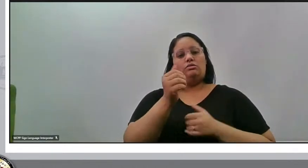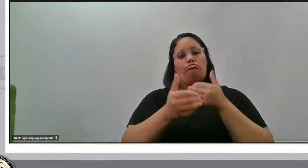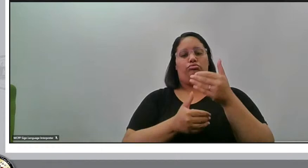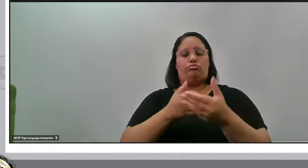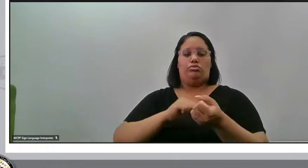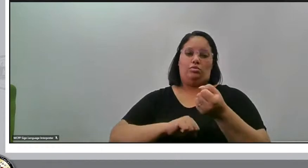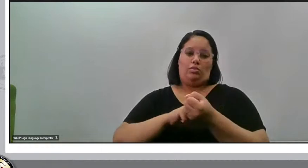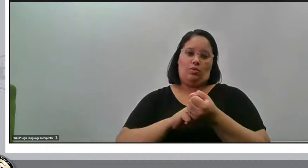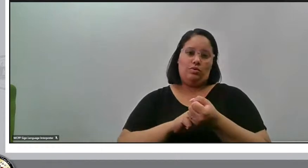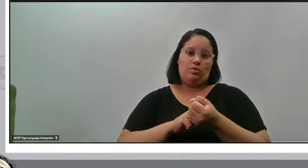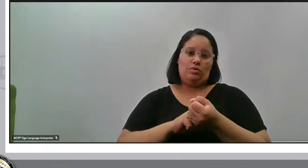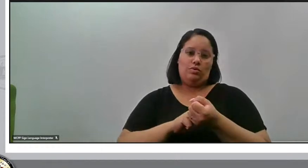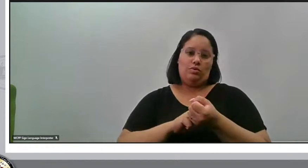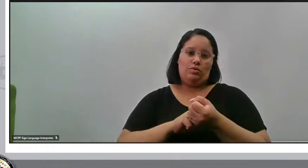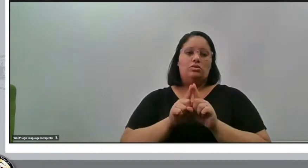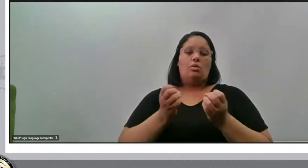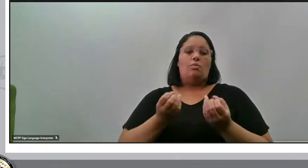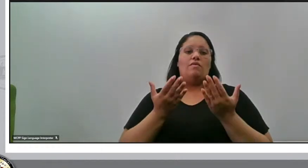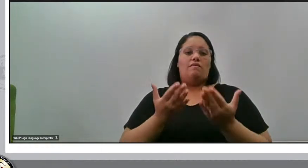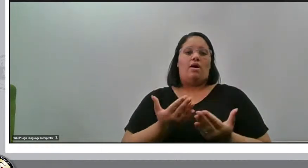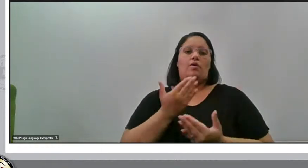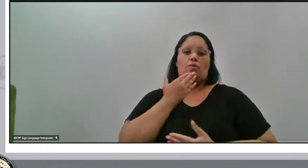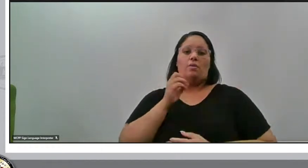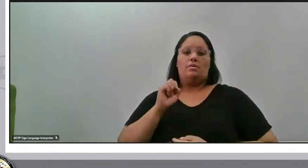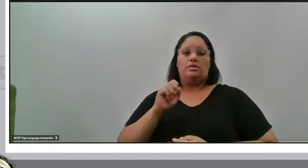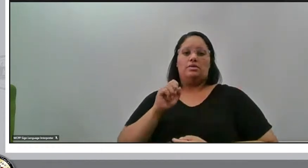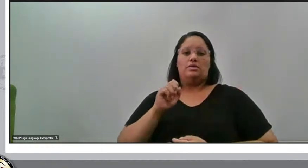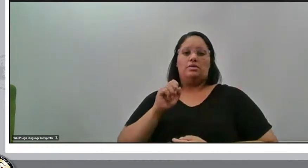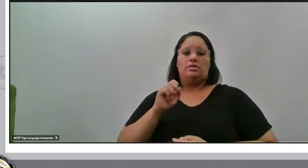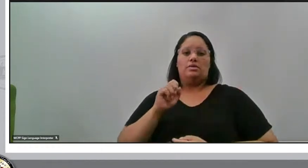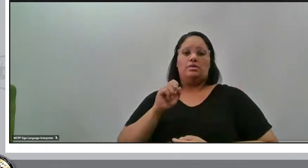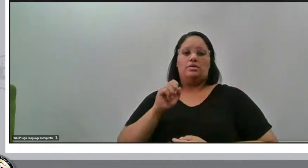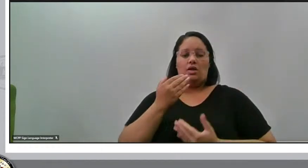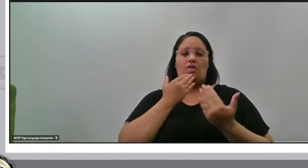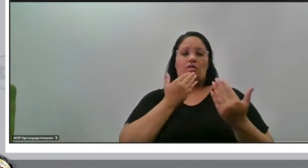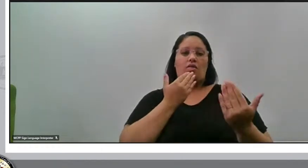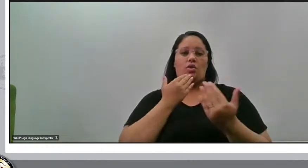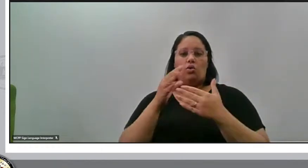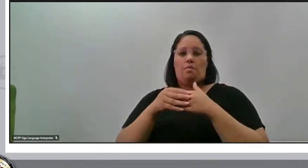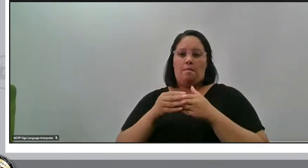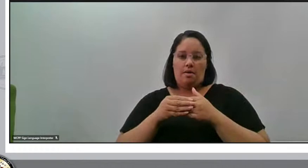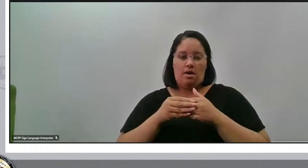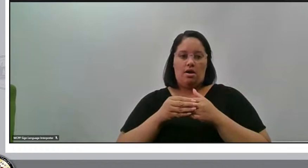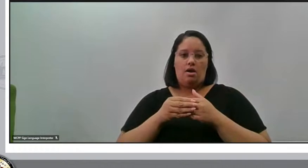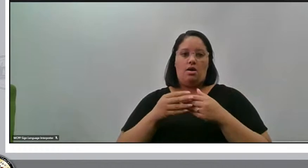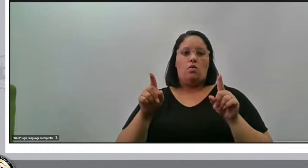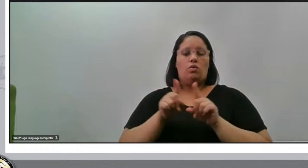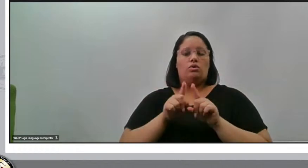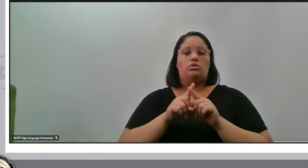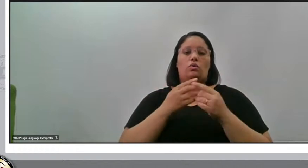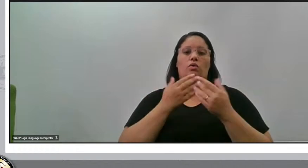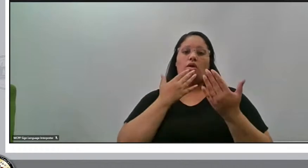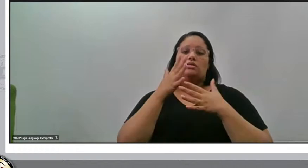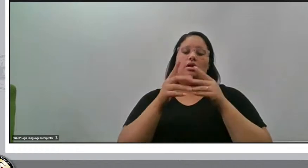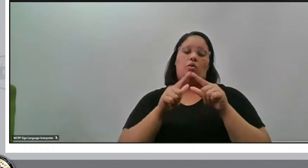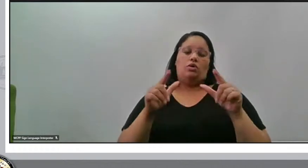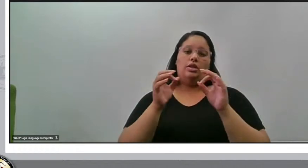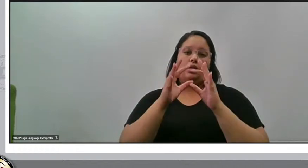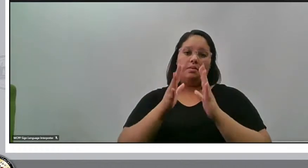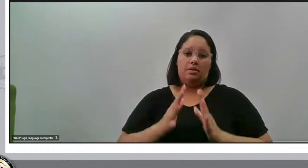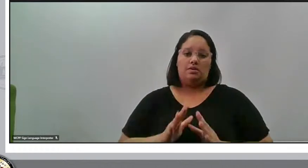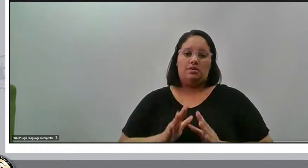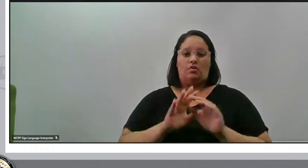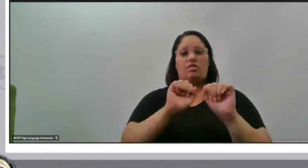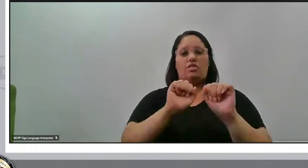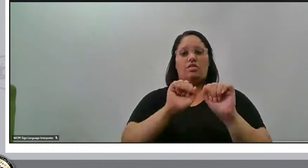support, as well as that provided by Ms. Clutter. Thank you very much, members. We also thank our sign language interpreters for their